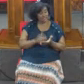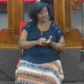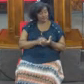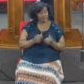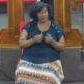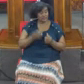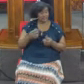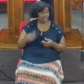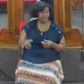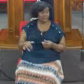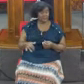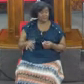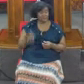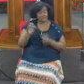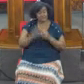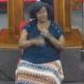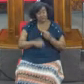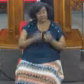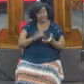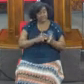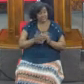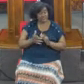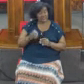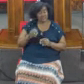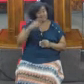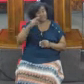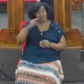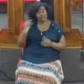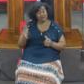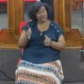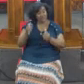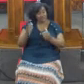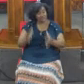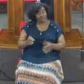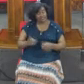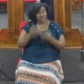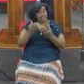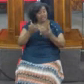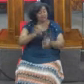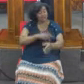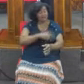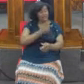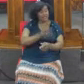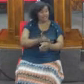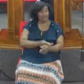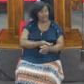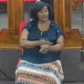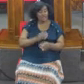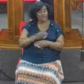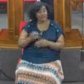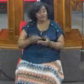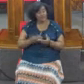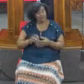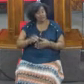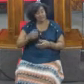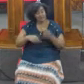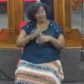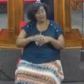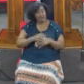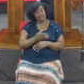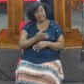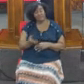them. So Jesus told his disciples, "I'm going to give you the power after the Holy Ghost has come upon you." And